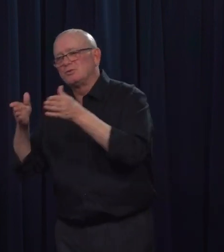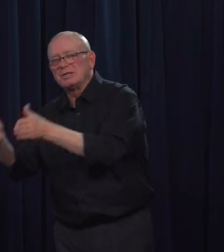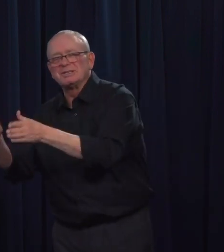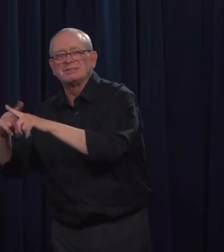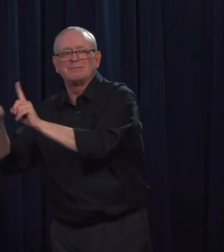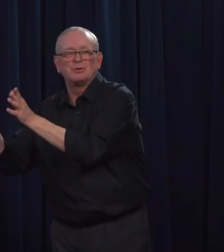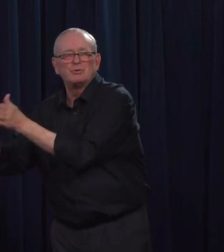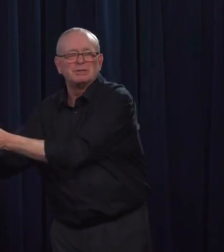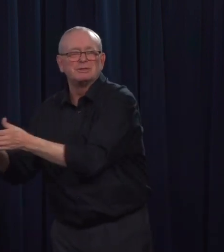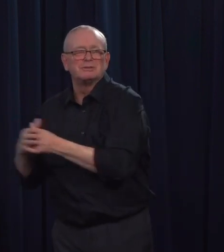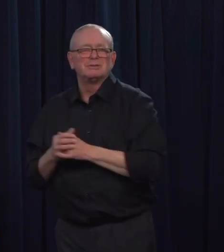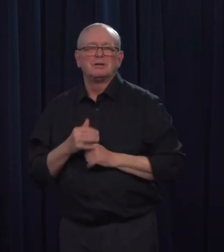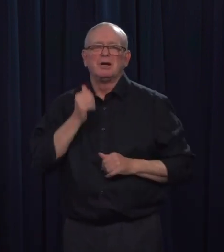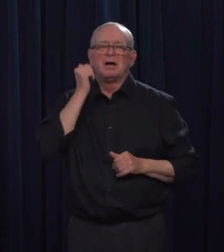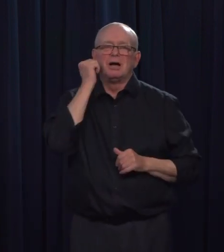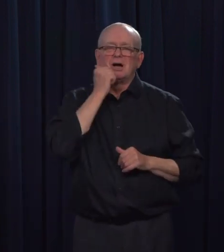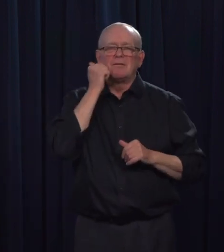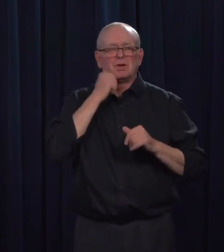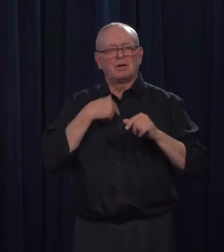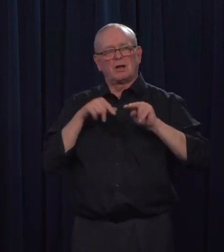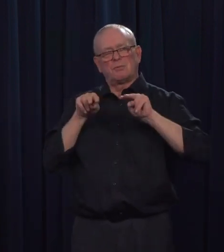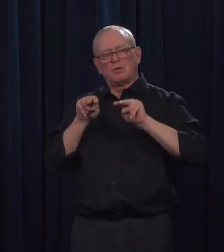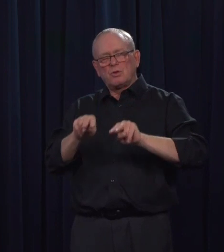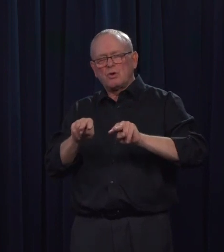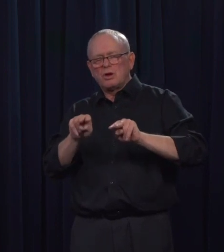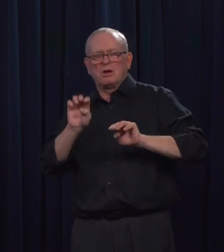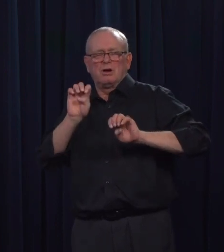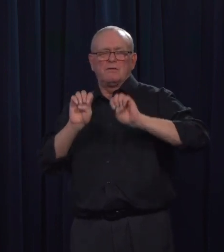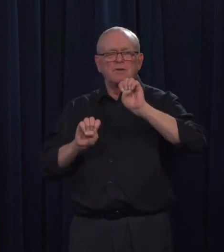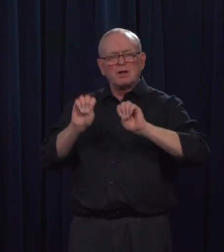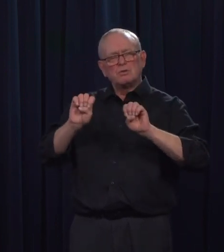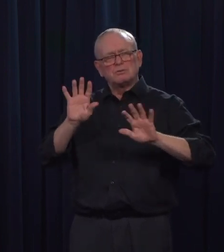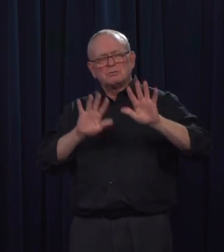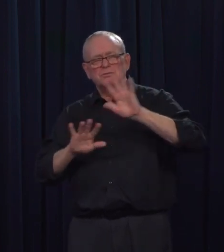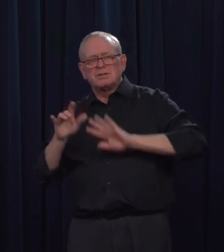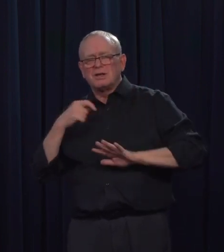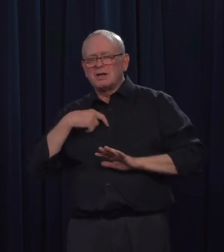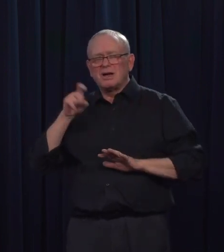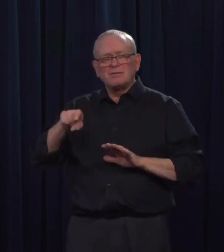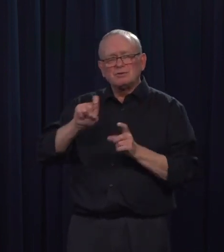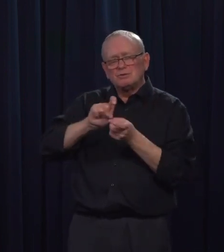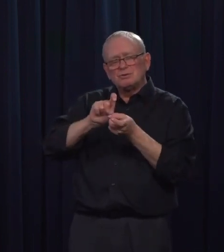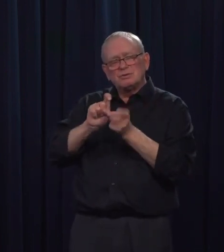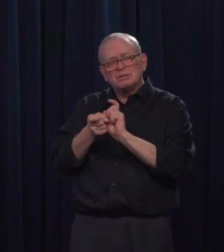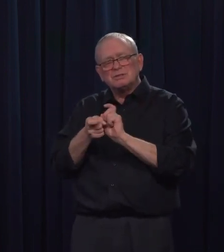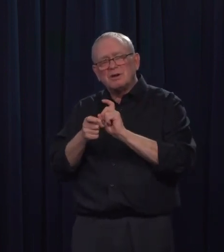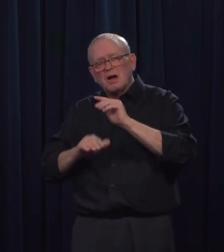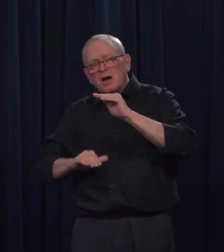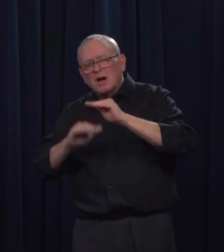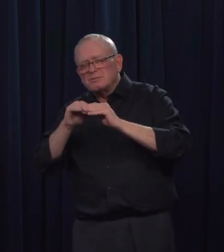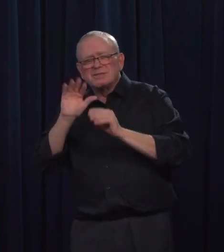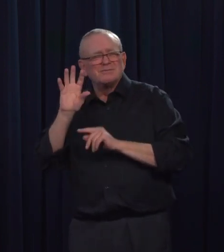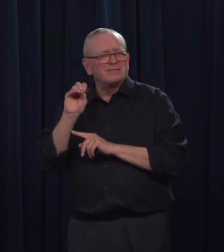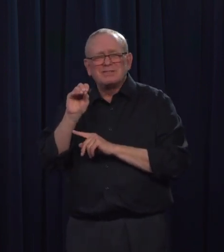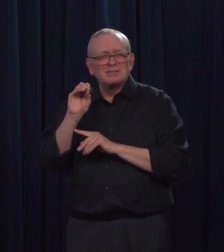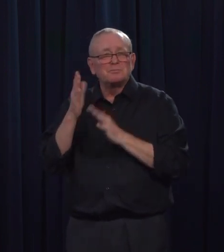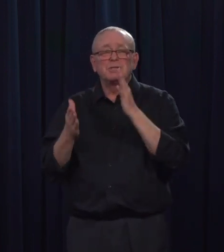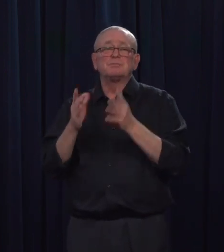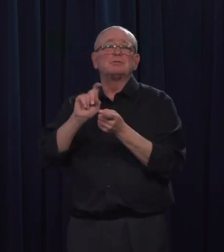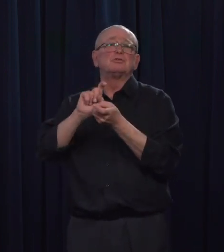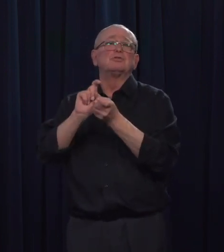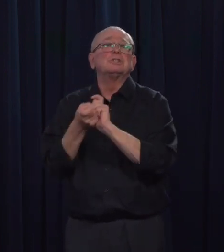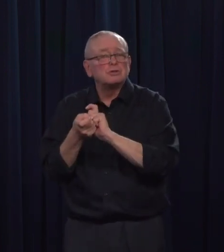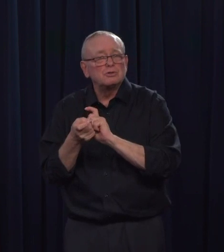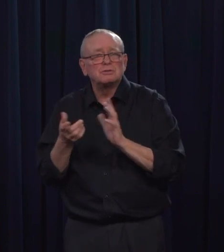constantly evaluating whether or not we would need to be bringing those things forward. So I think, again, it's really